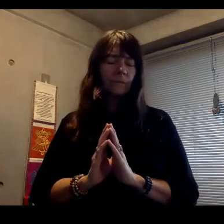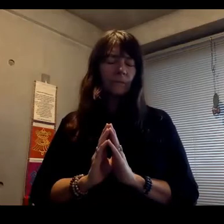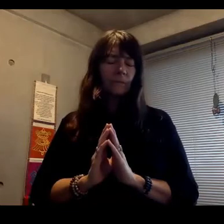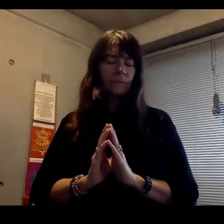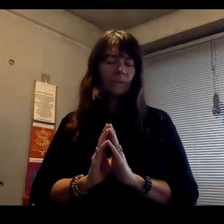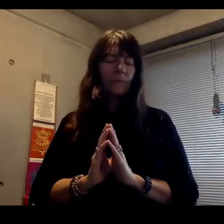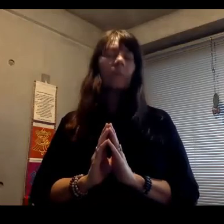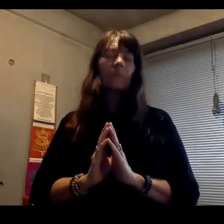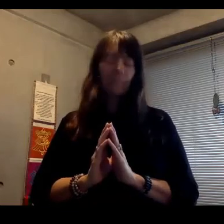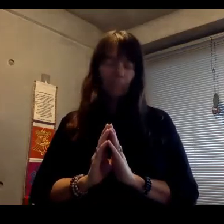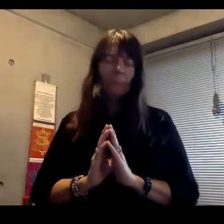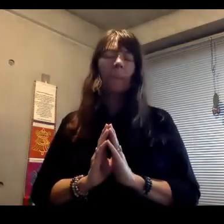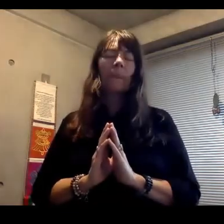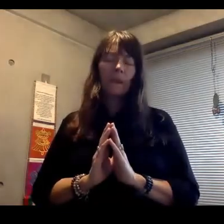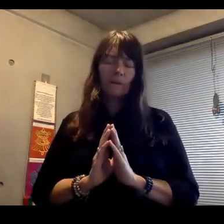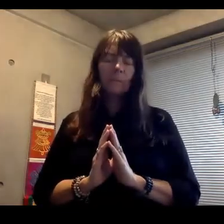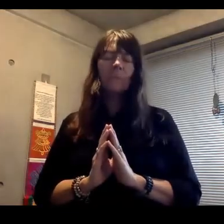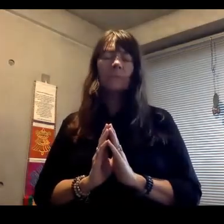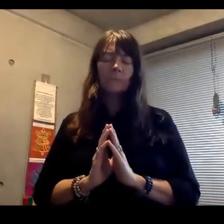putting flowers in their hair, as you said.